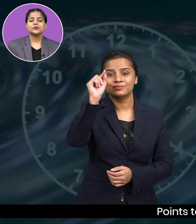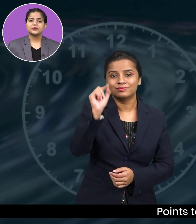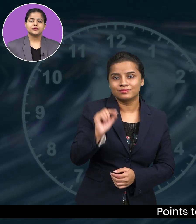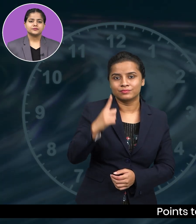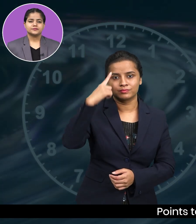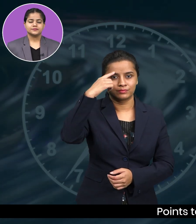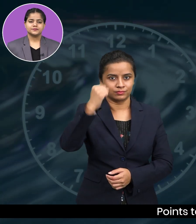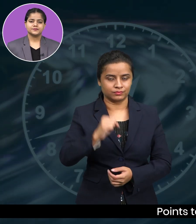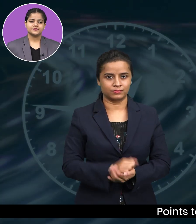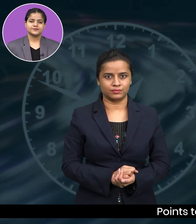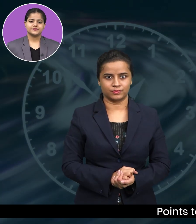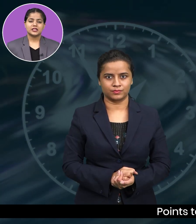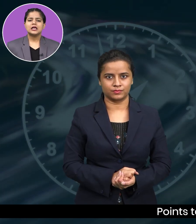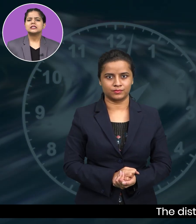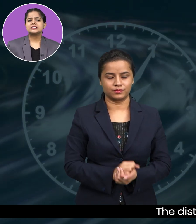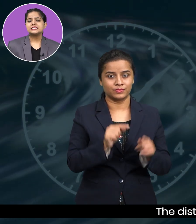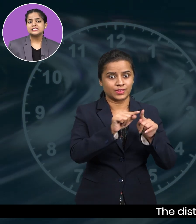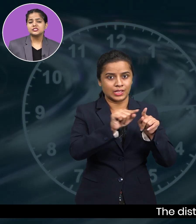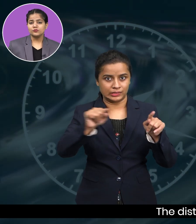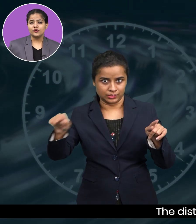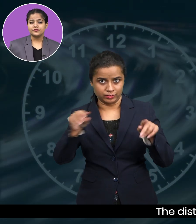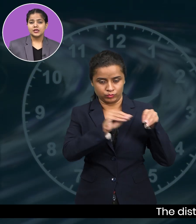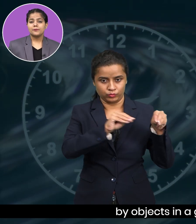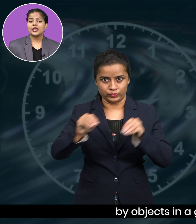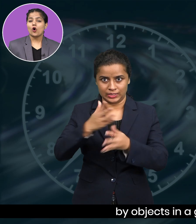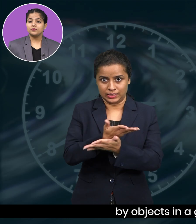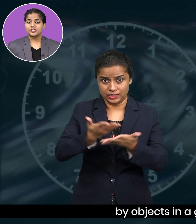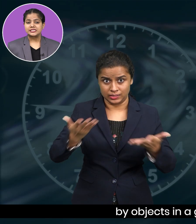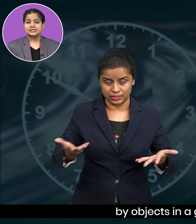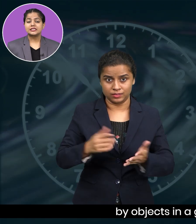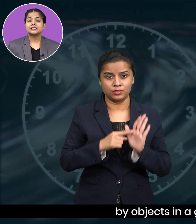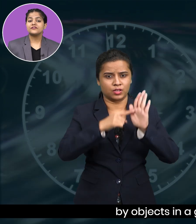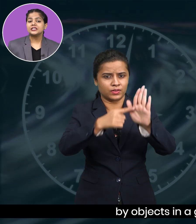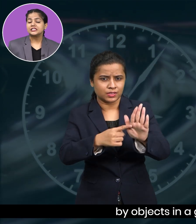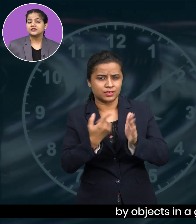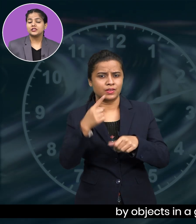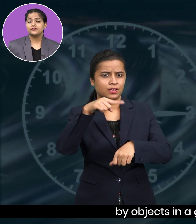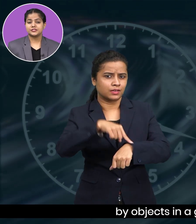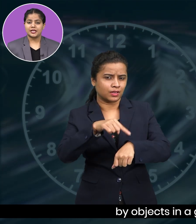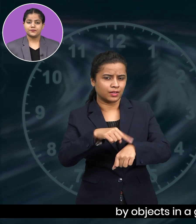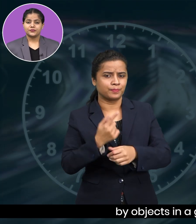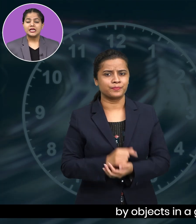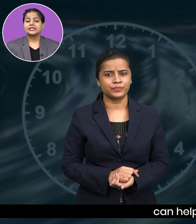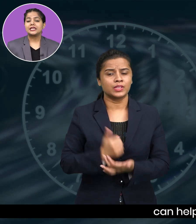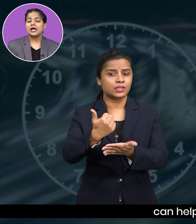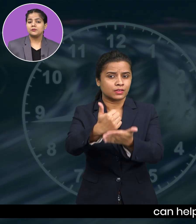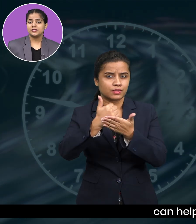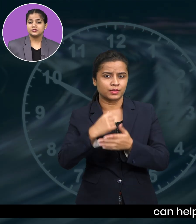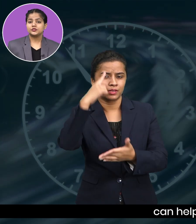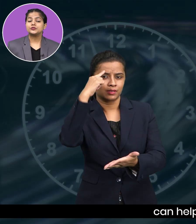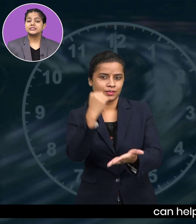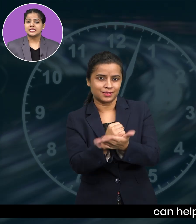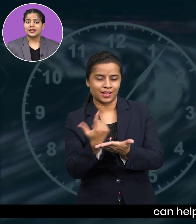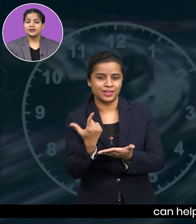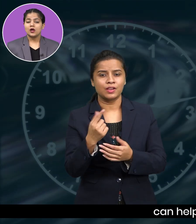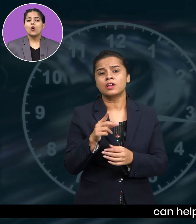Points to remember. The distance moved by objects in a given interval of time can help us